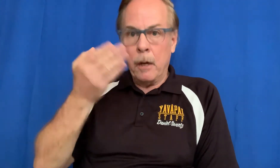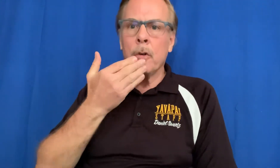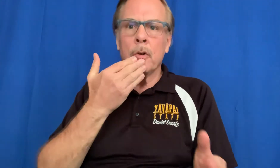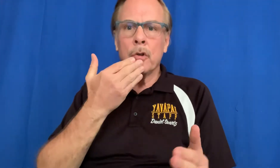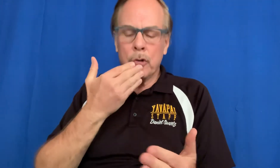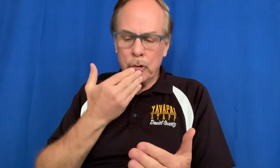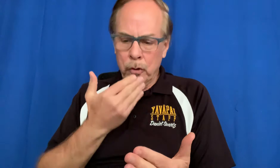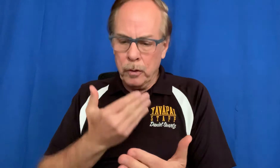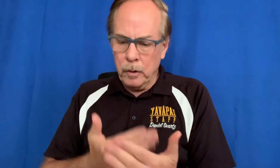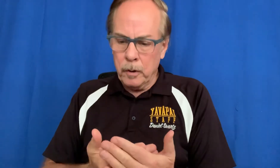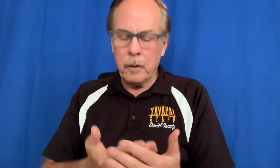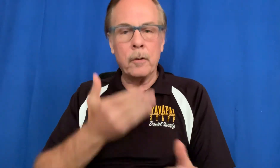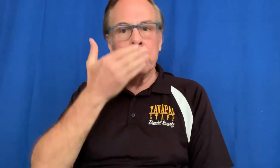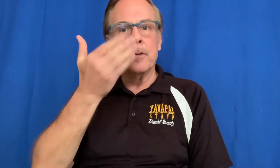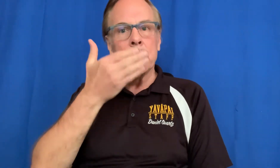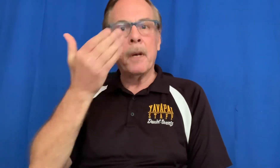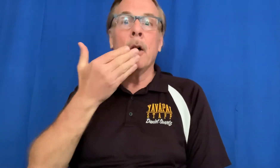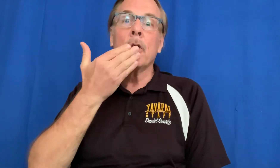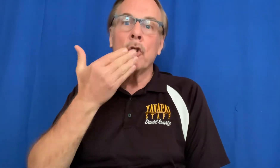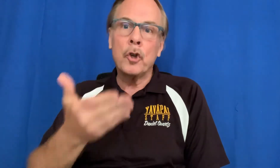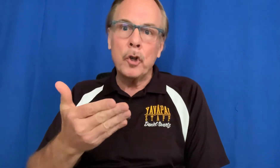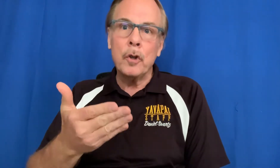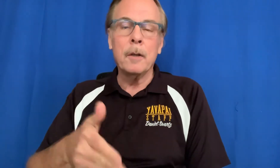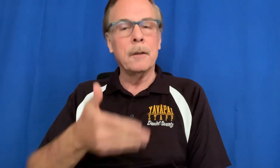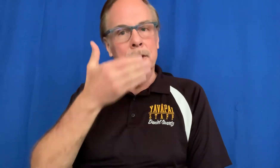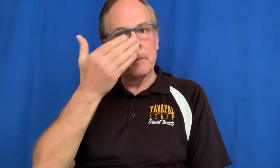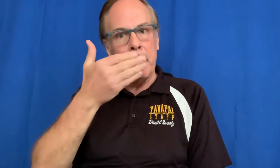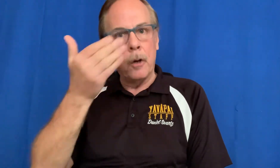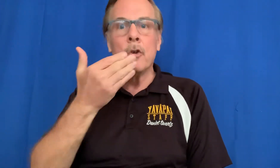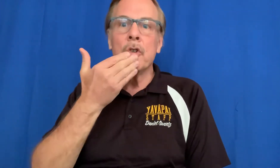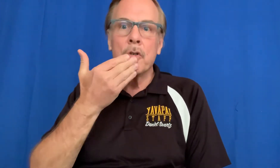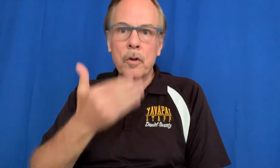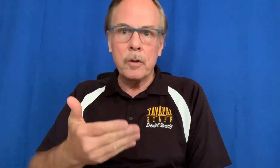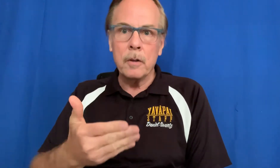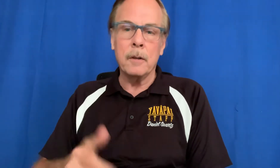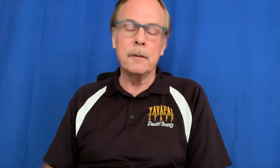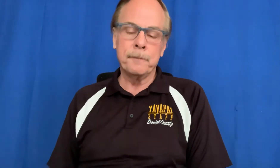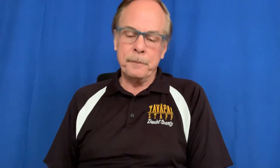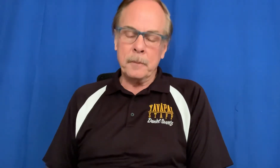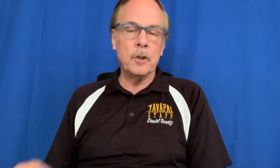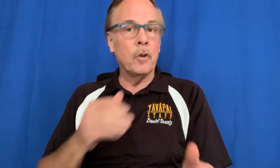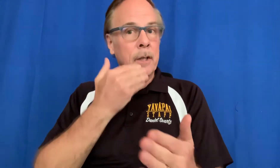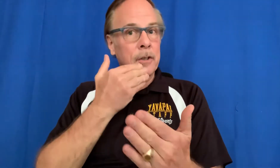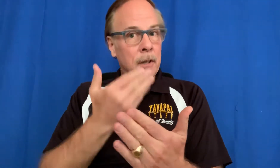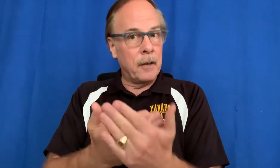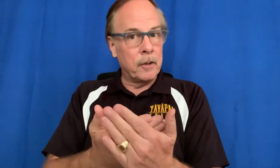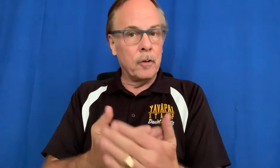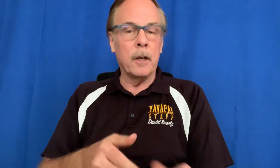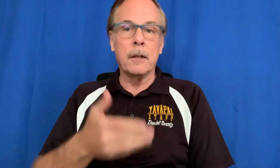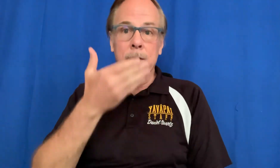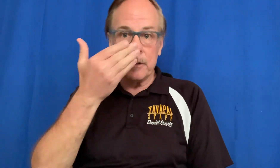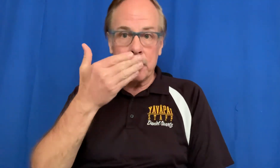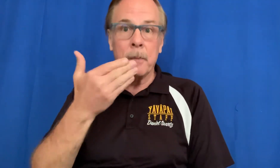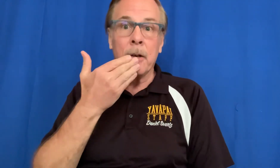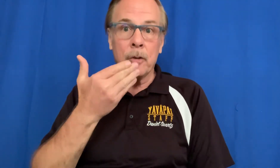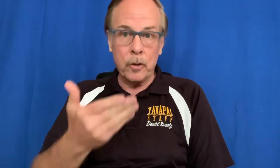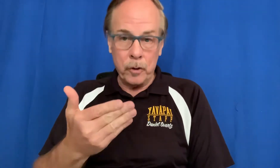Smell good, or to smell good. Smell good. You don't necessarily have to go like this. To smell good.